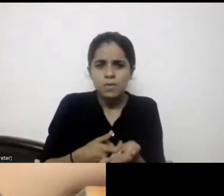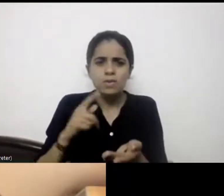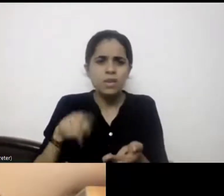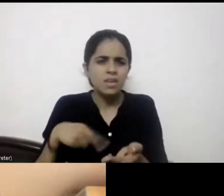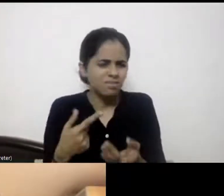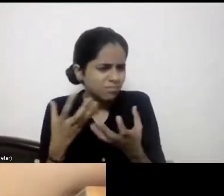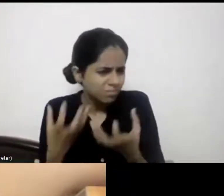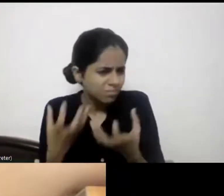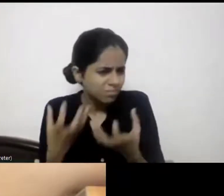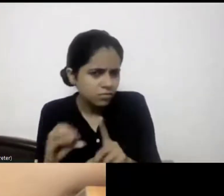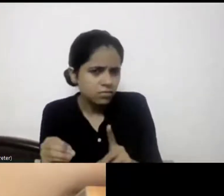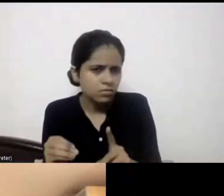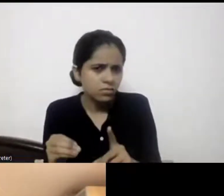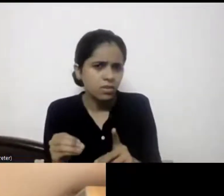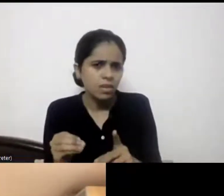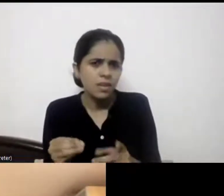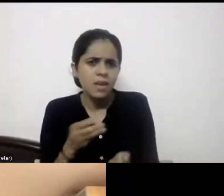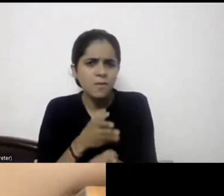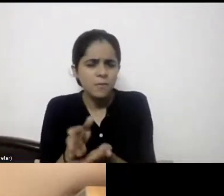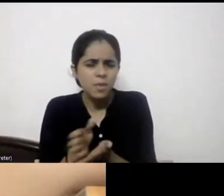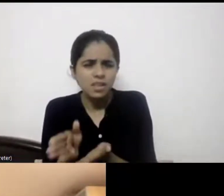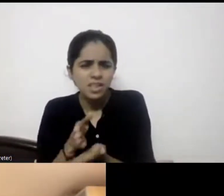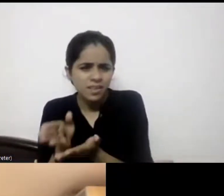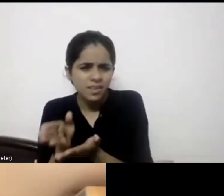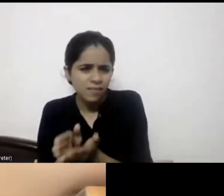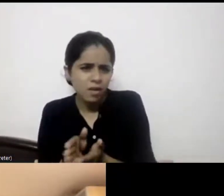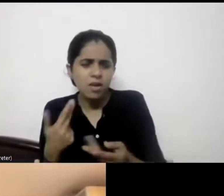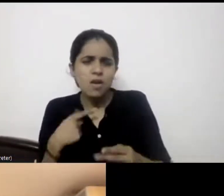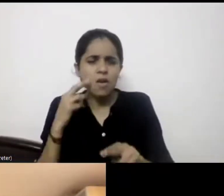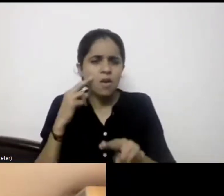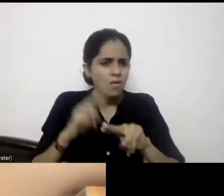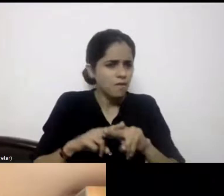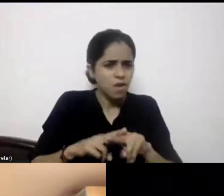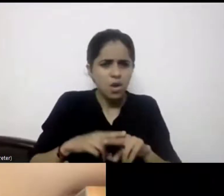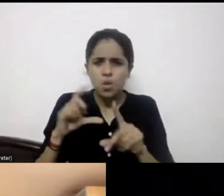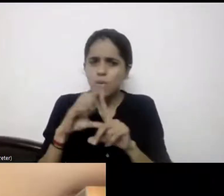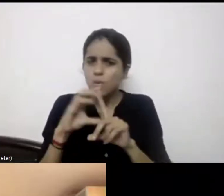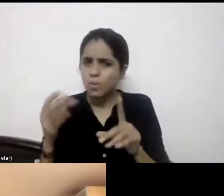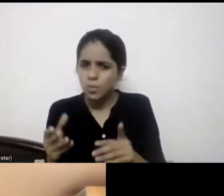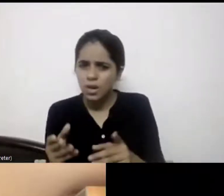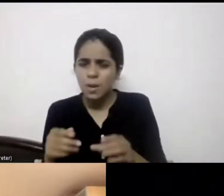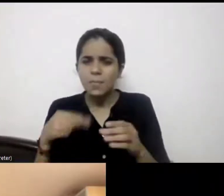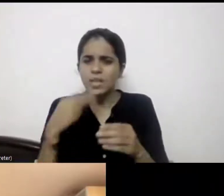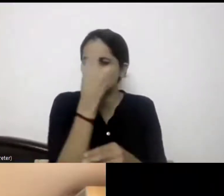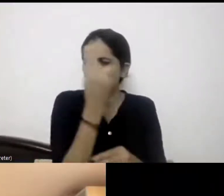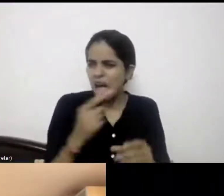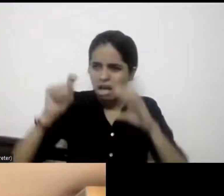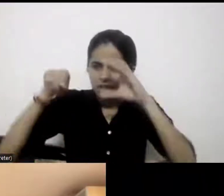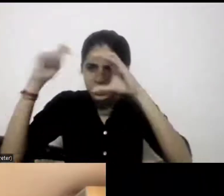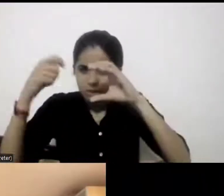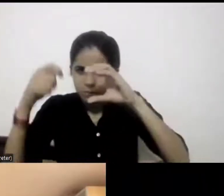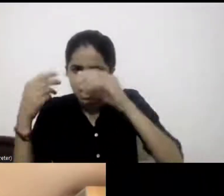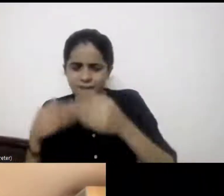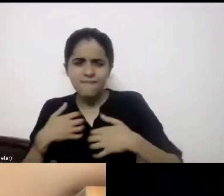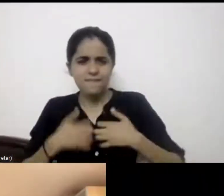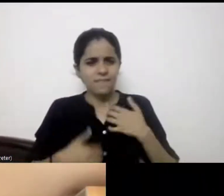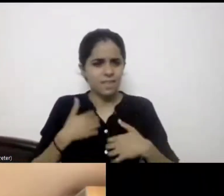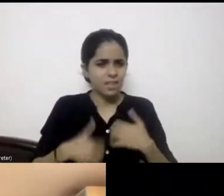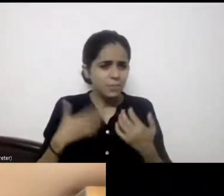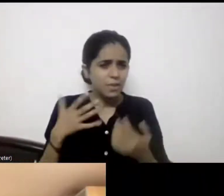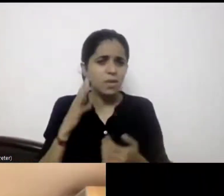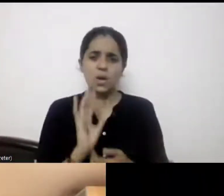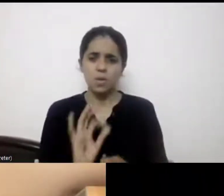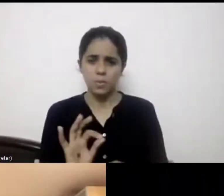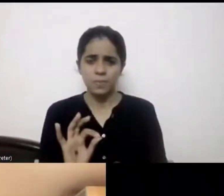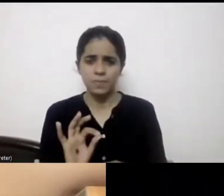that? Because otherwise it will be like art cinema or cinema that nobody would be interested in, because